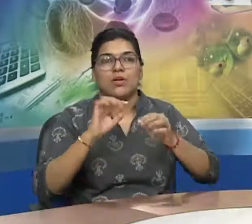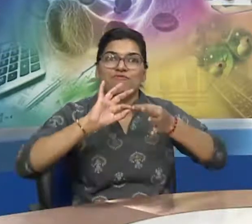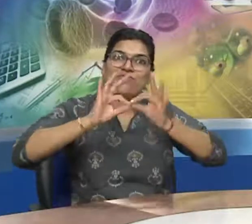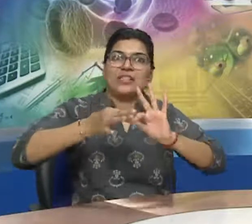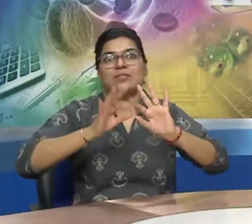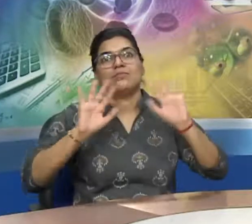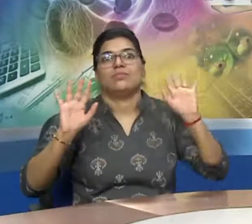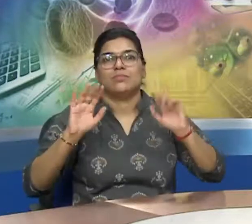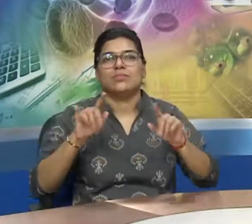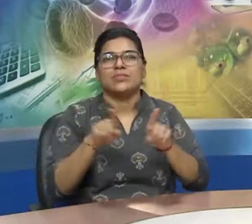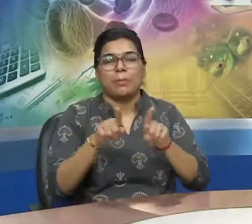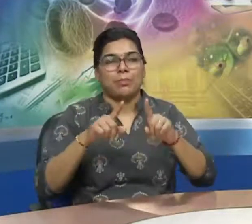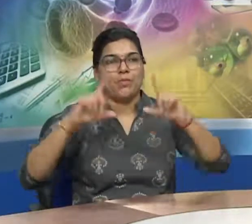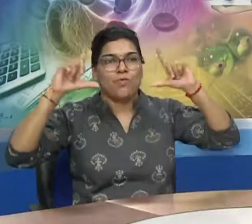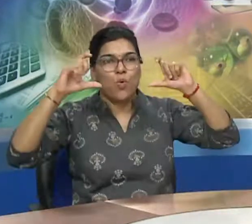like a fixed portrait smile.